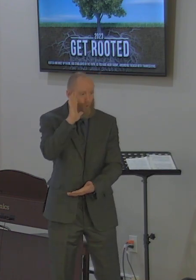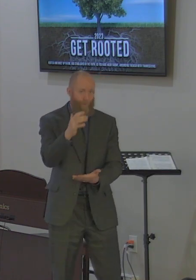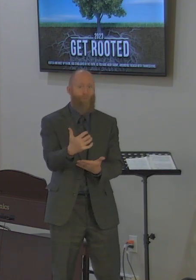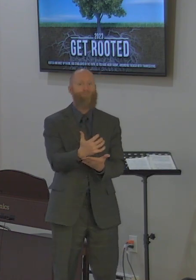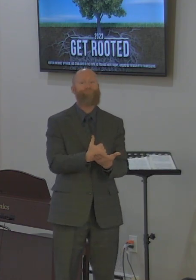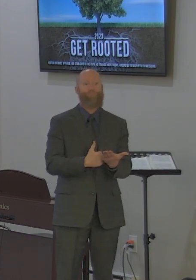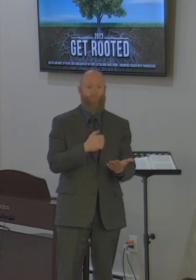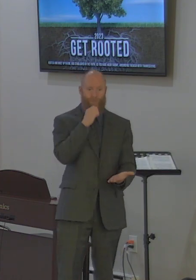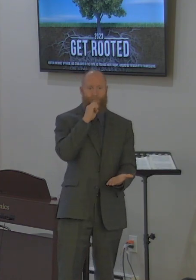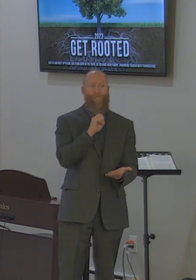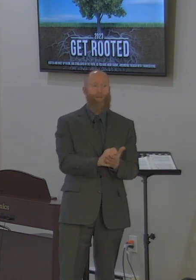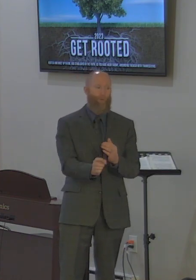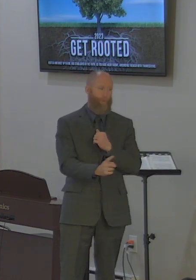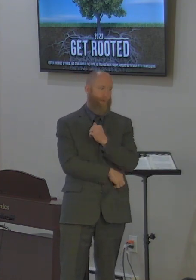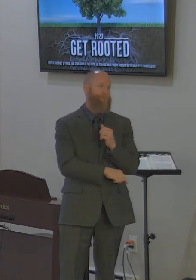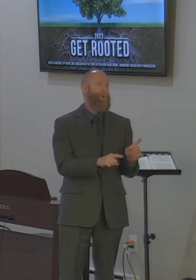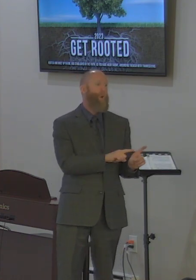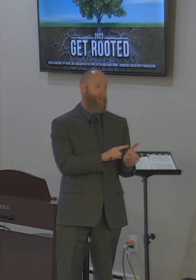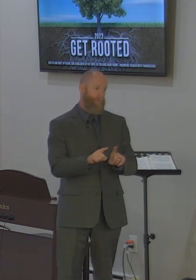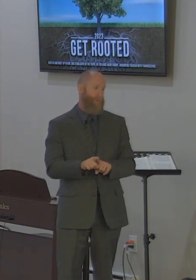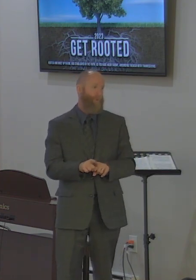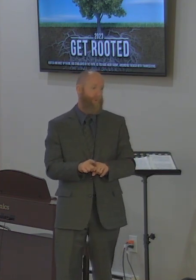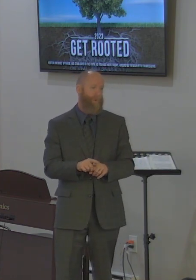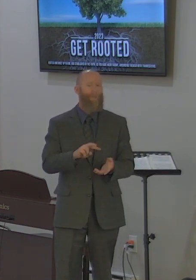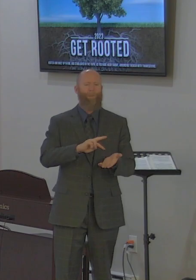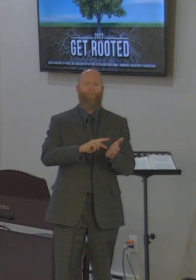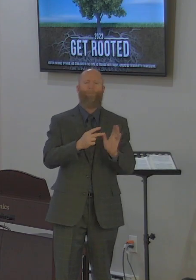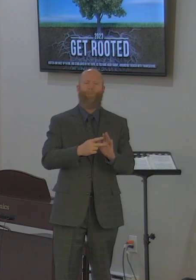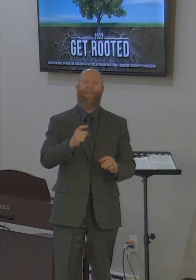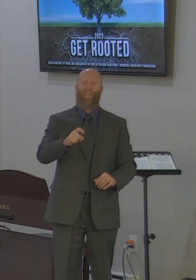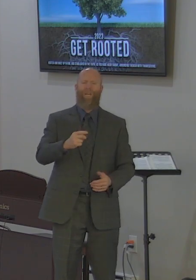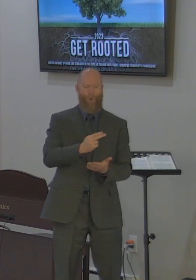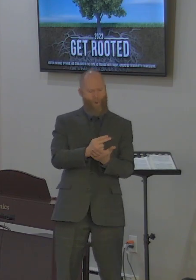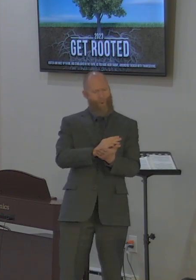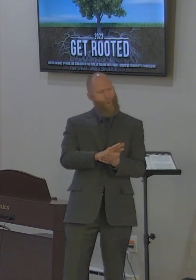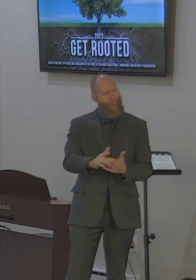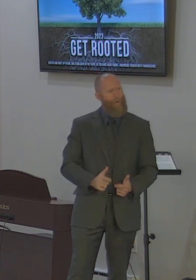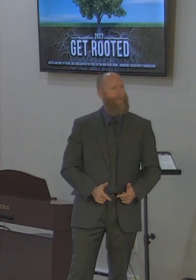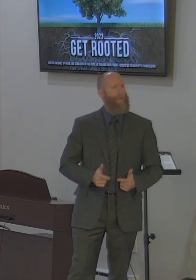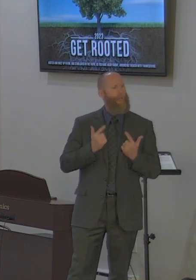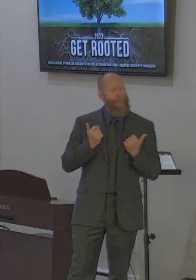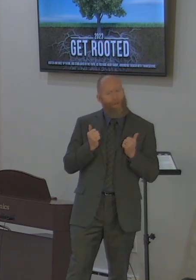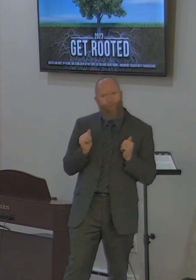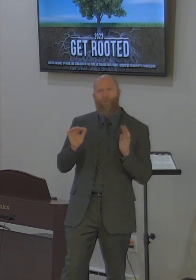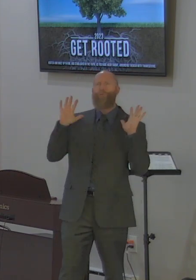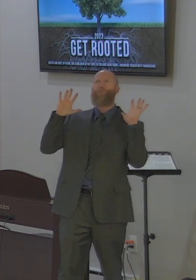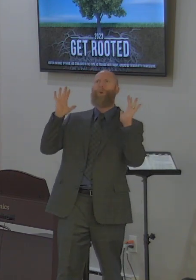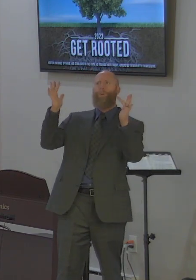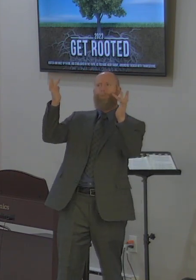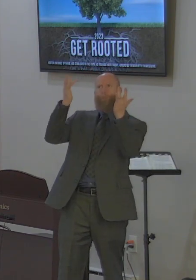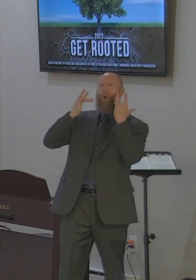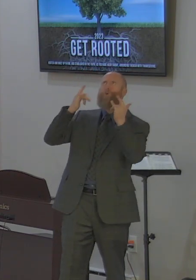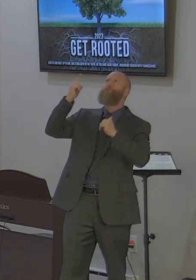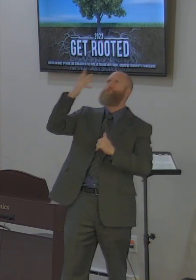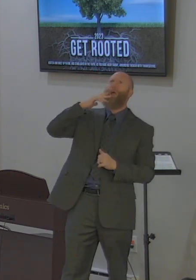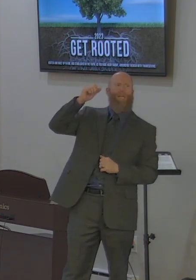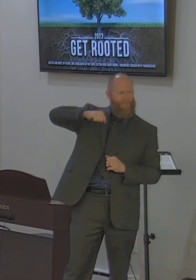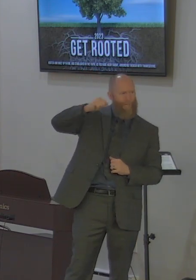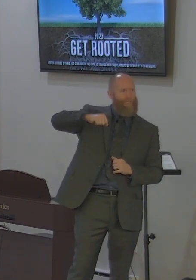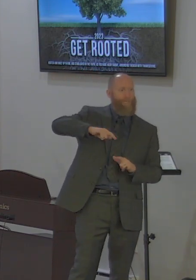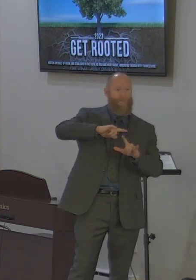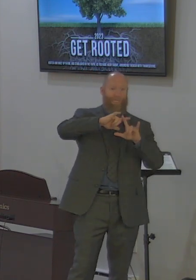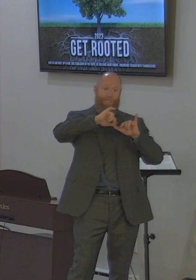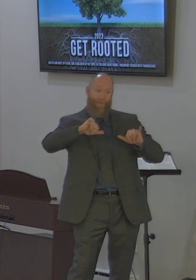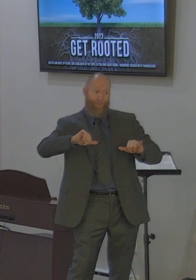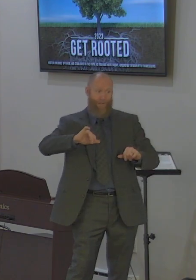by fear, and God is merciful, God's long-suffering, God's gracious, and praise the Lord for it, but